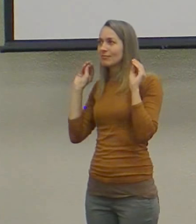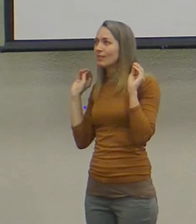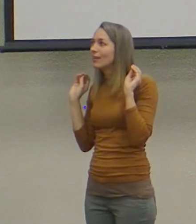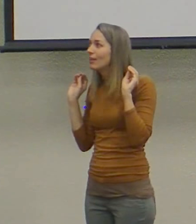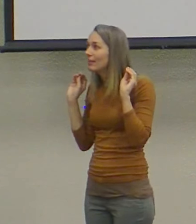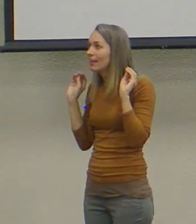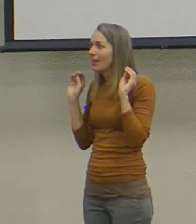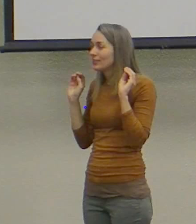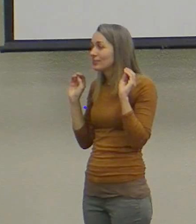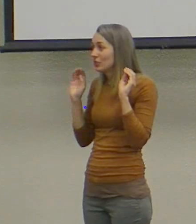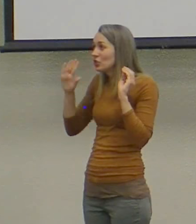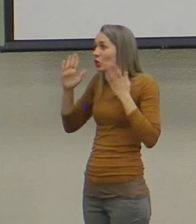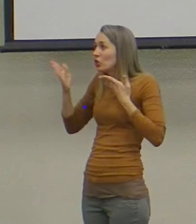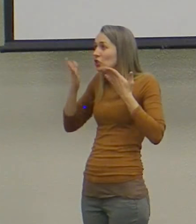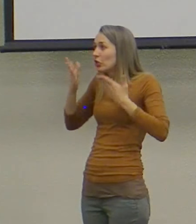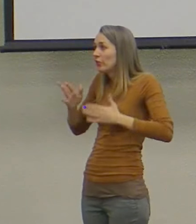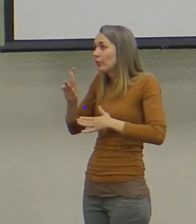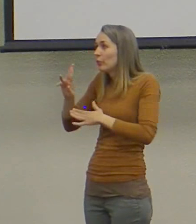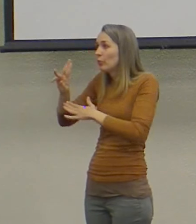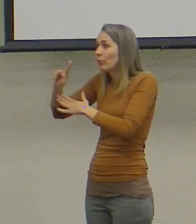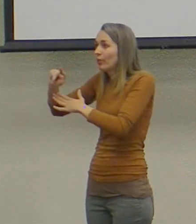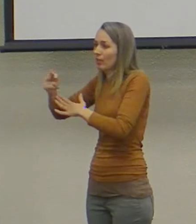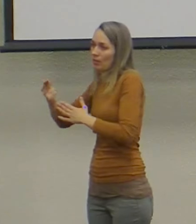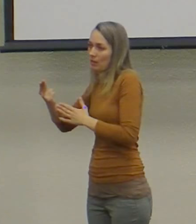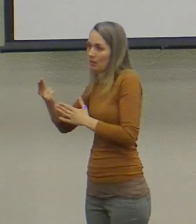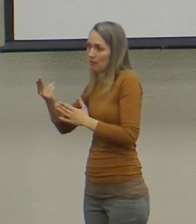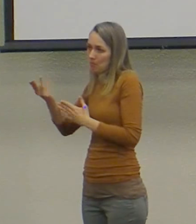"Well, I'm your servant, Ruth."